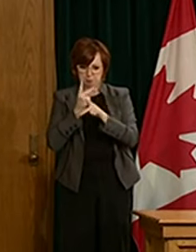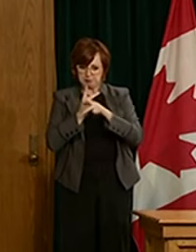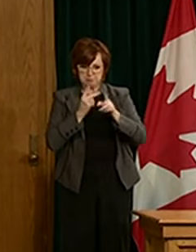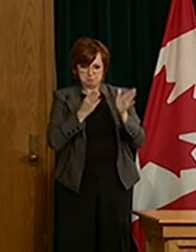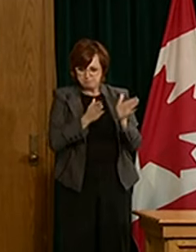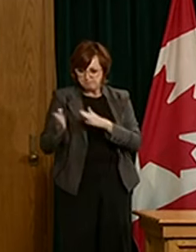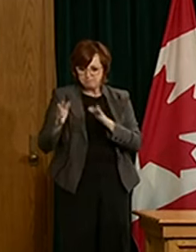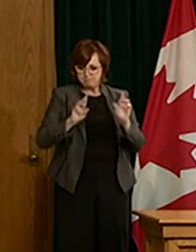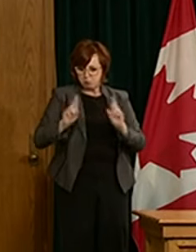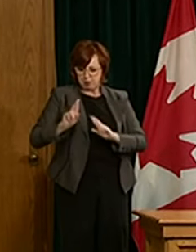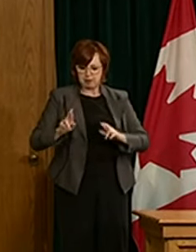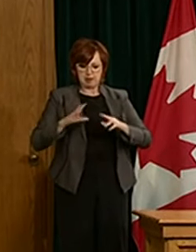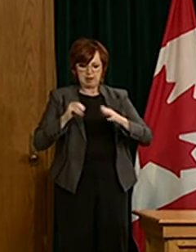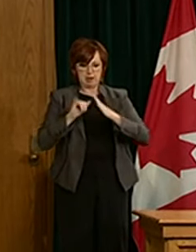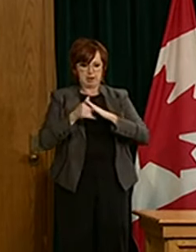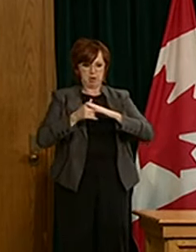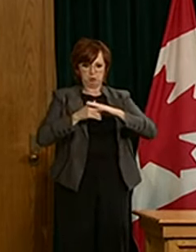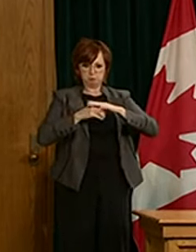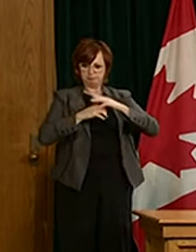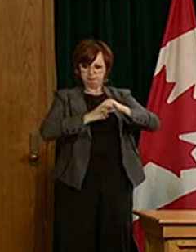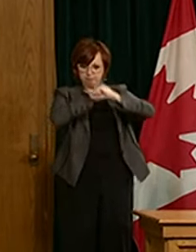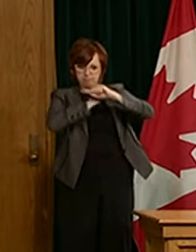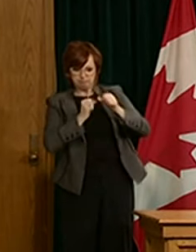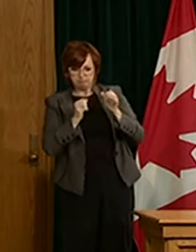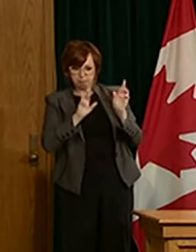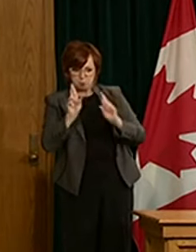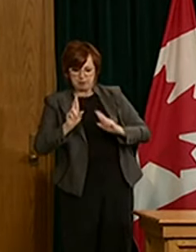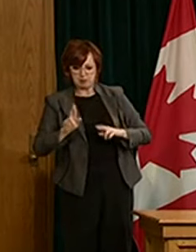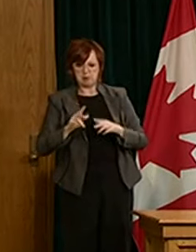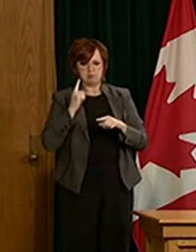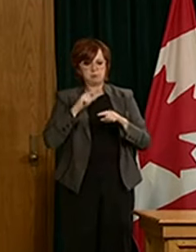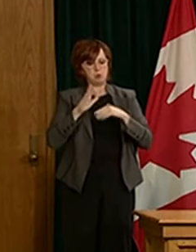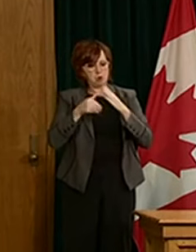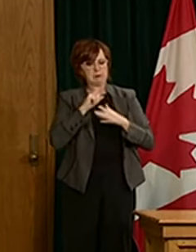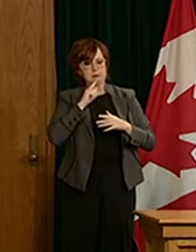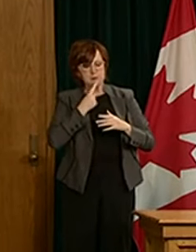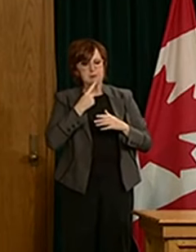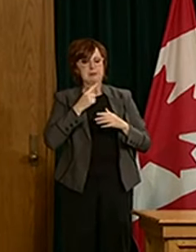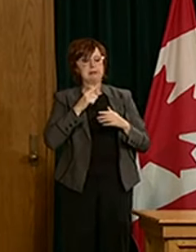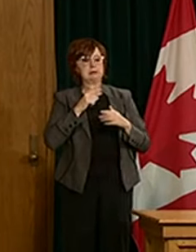strategy, which looks more at our acute services. And then there will be time for questions.